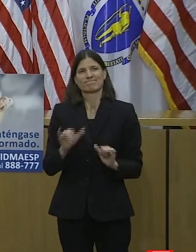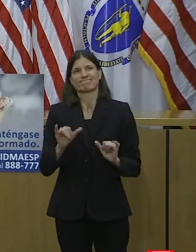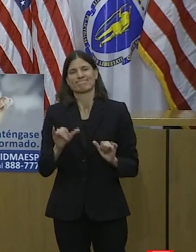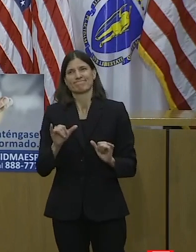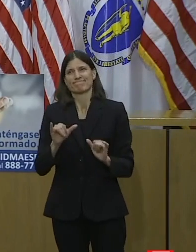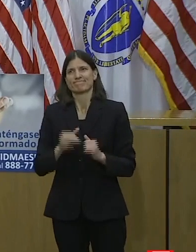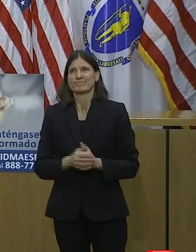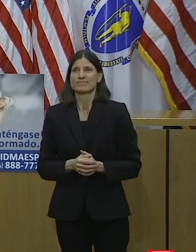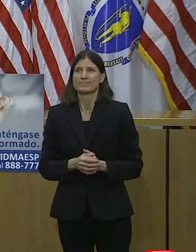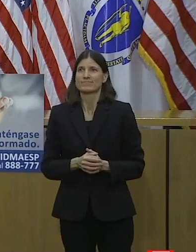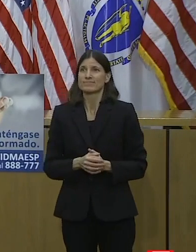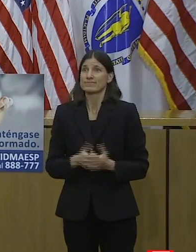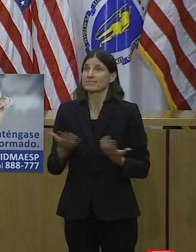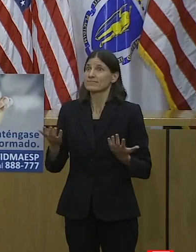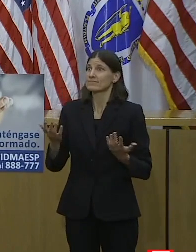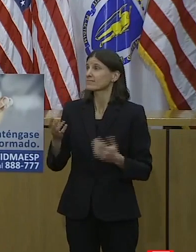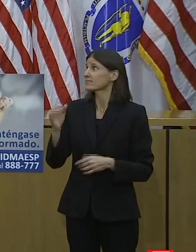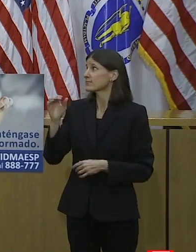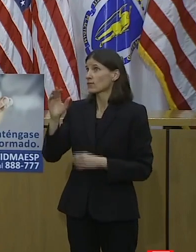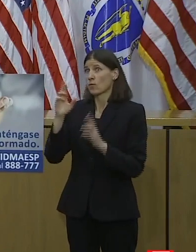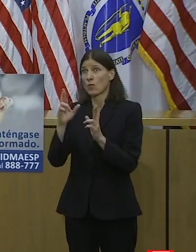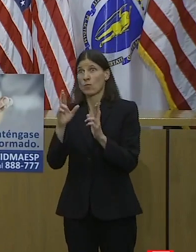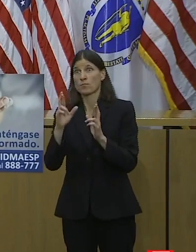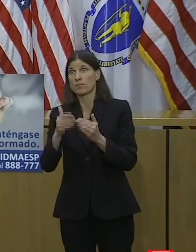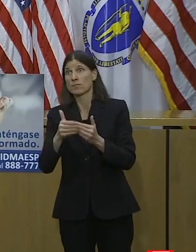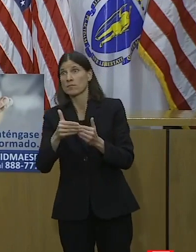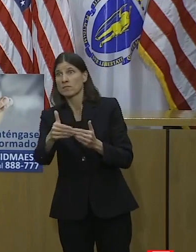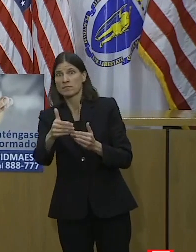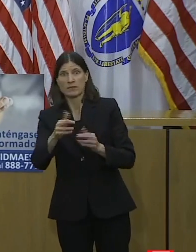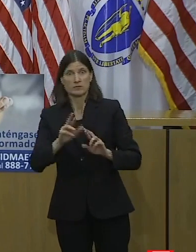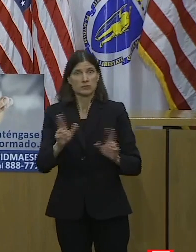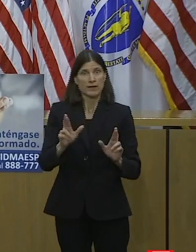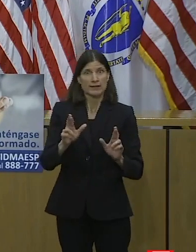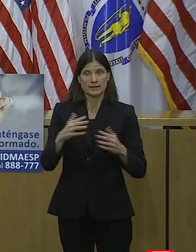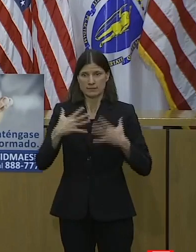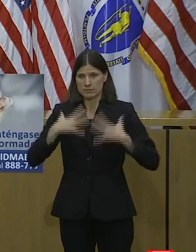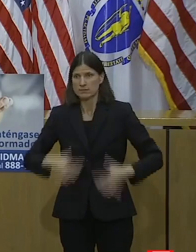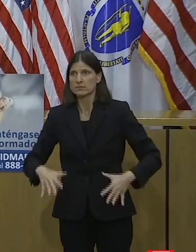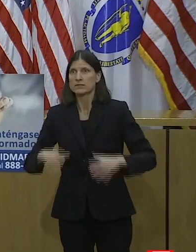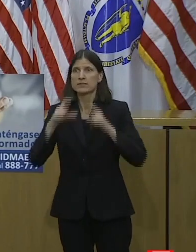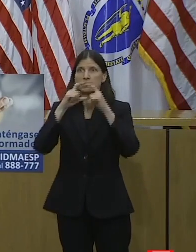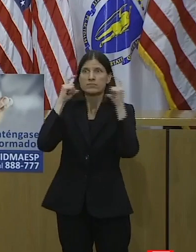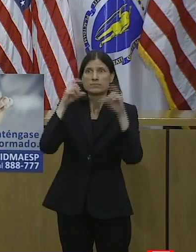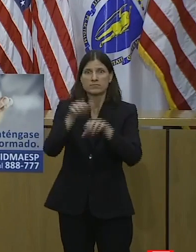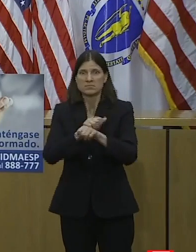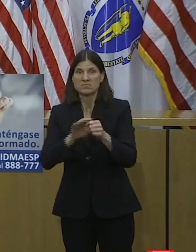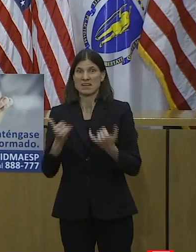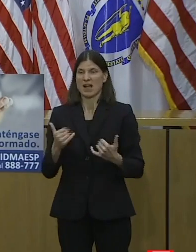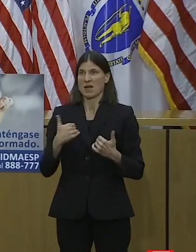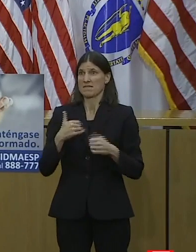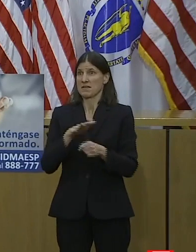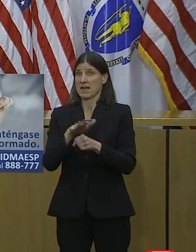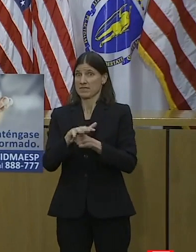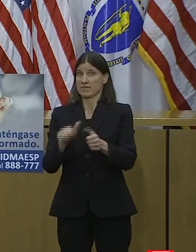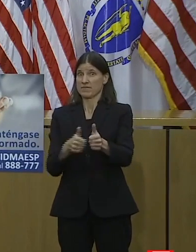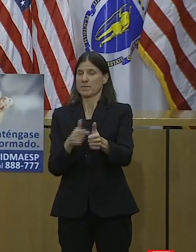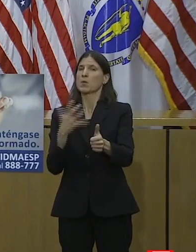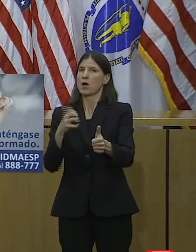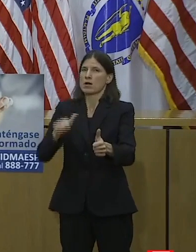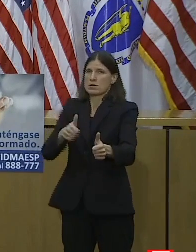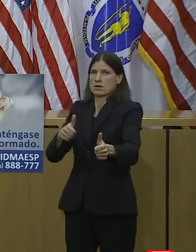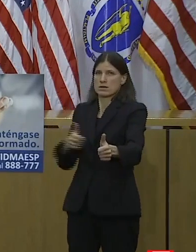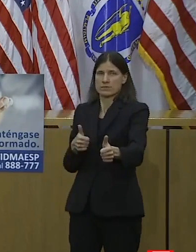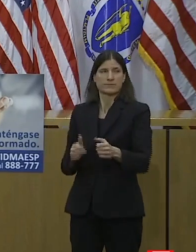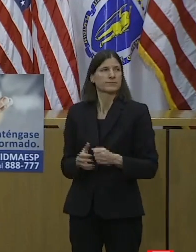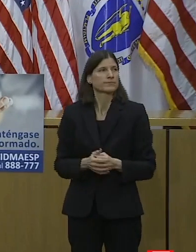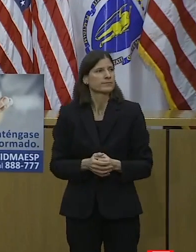thing when it comes to stuff that you absolutely positively have to have when you need it to keep people safe. Where did the craft